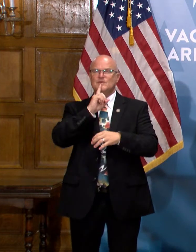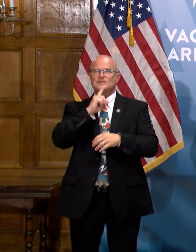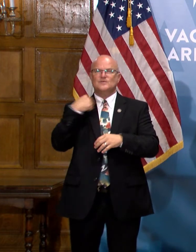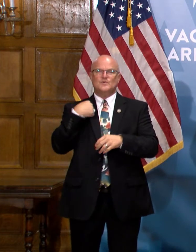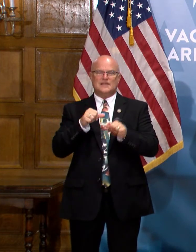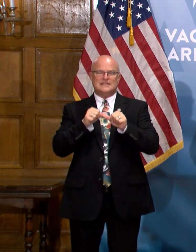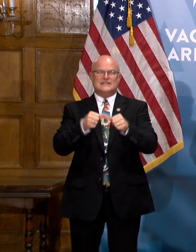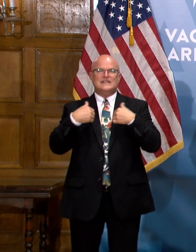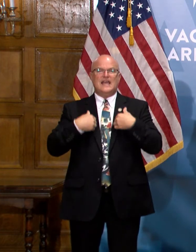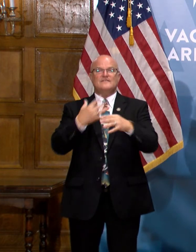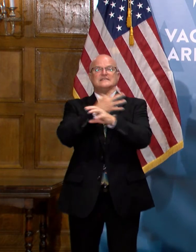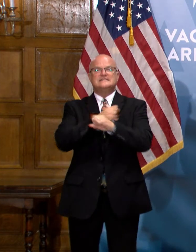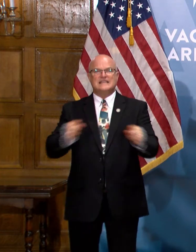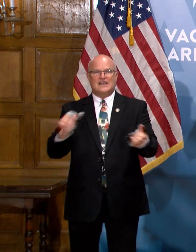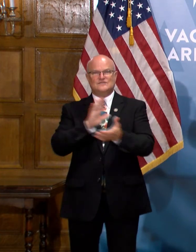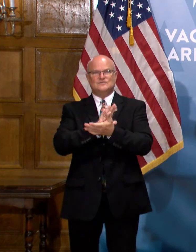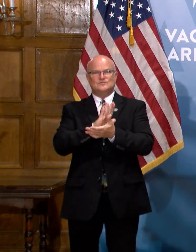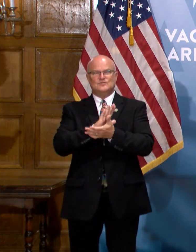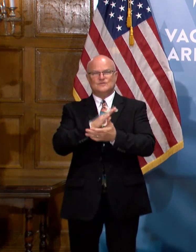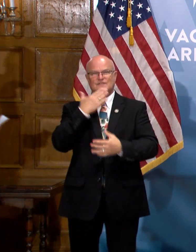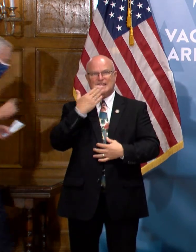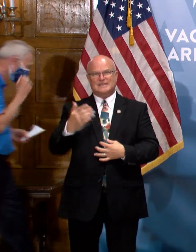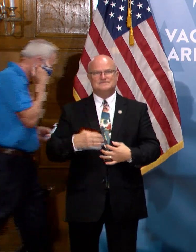we continue to have a safe school year.